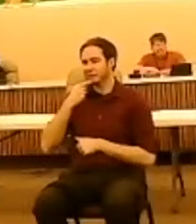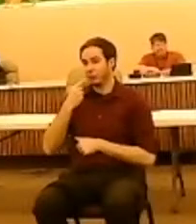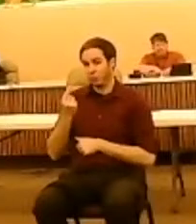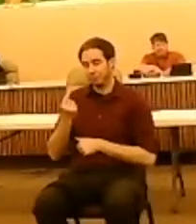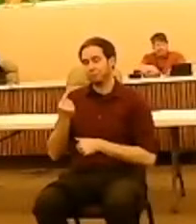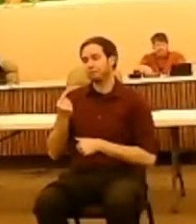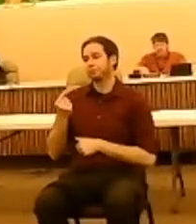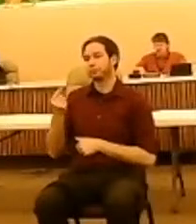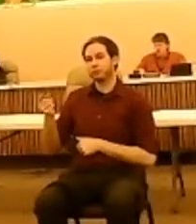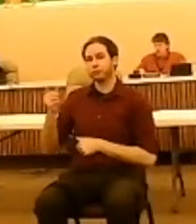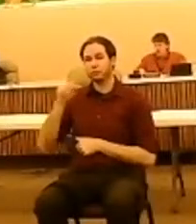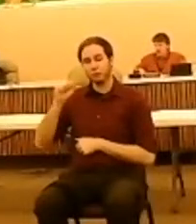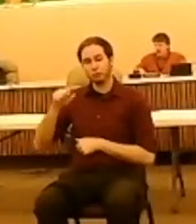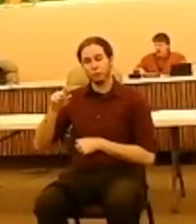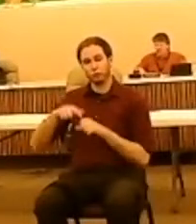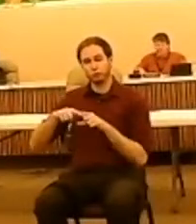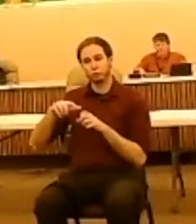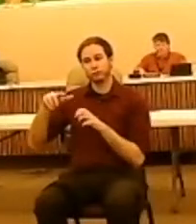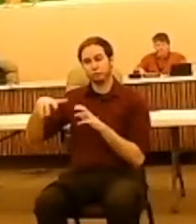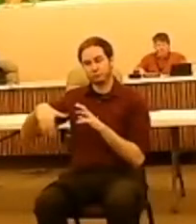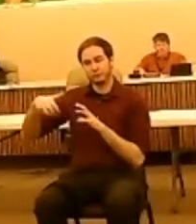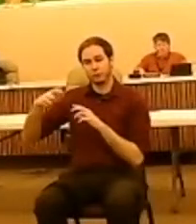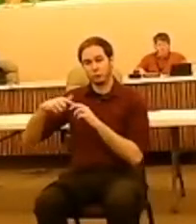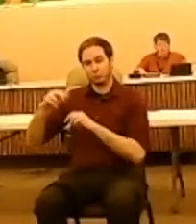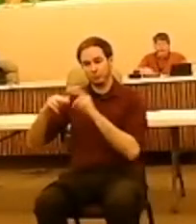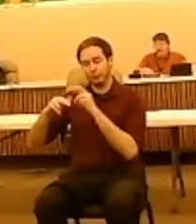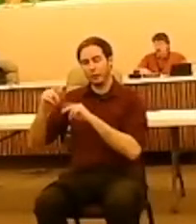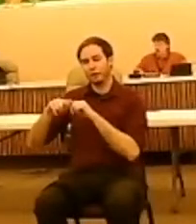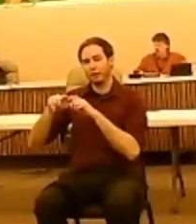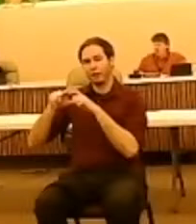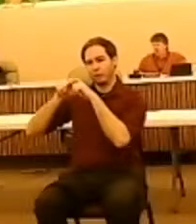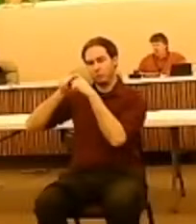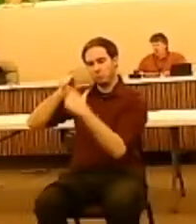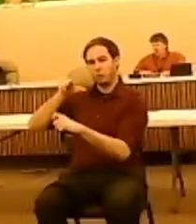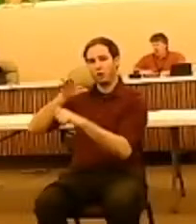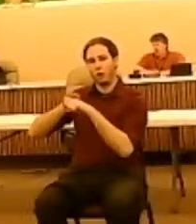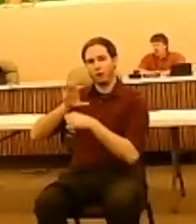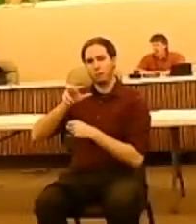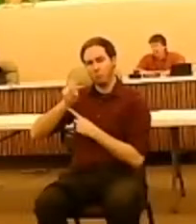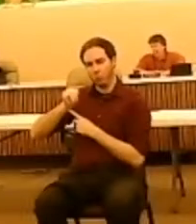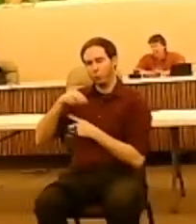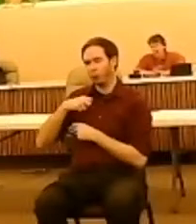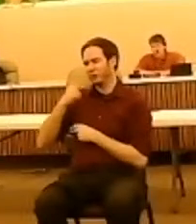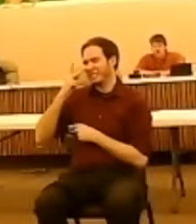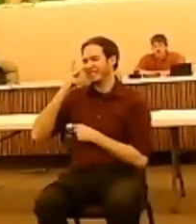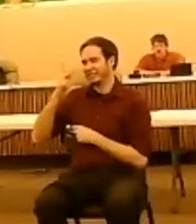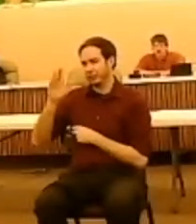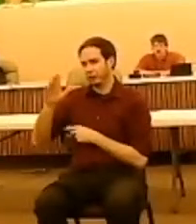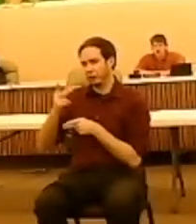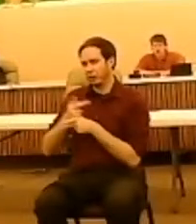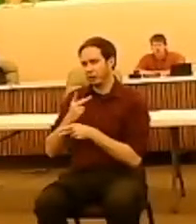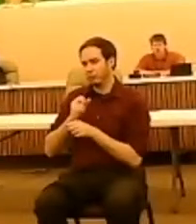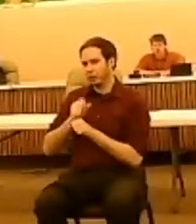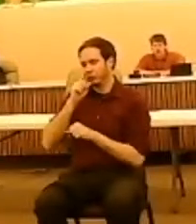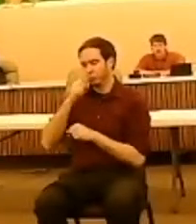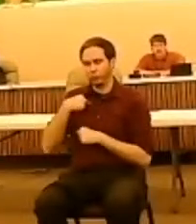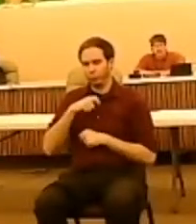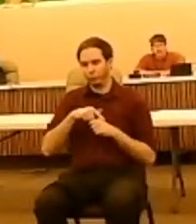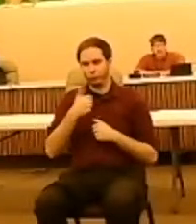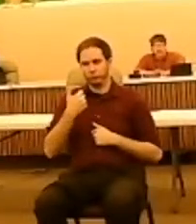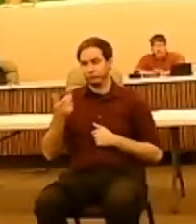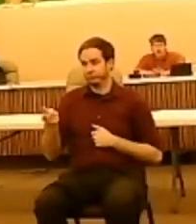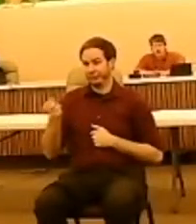that they'd be able to put that all in the berm. We want to actually see those calculations. We don't want to have to compute them